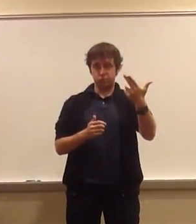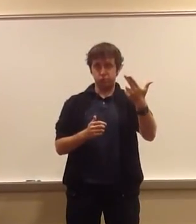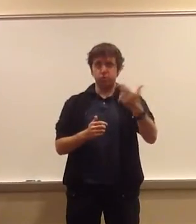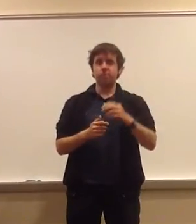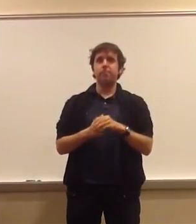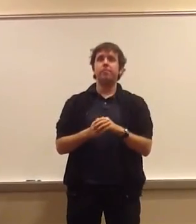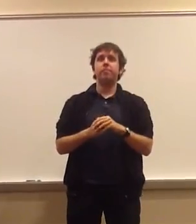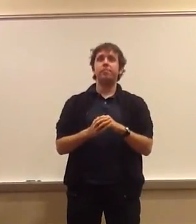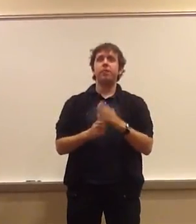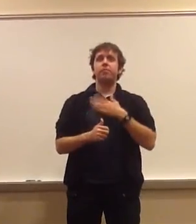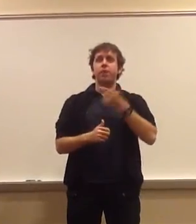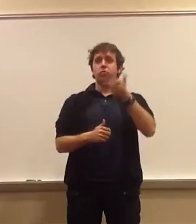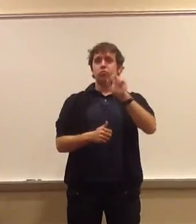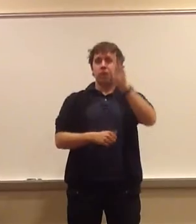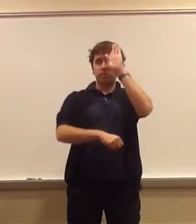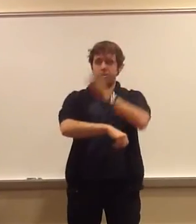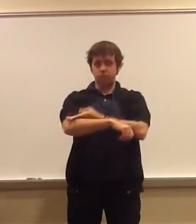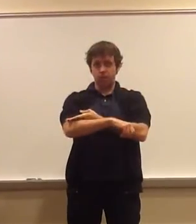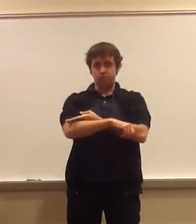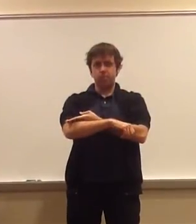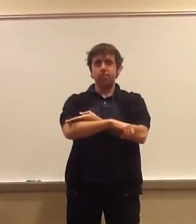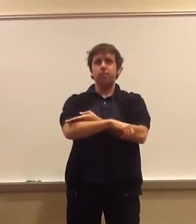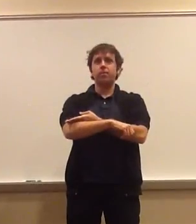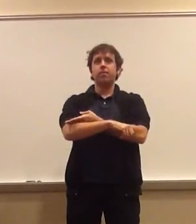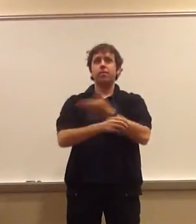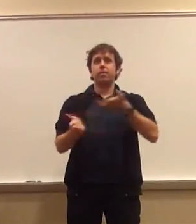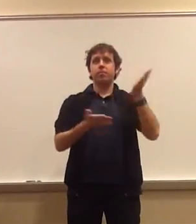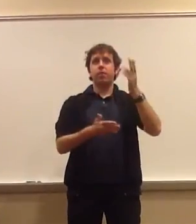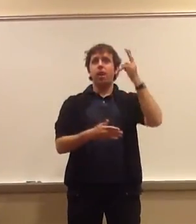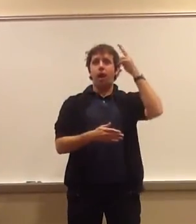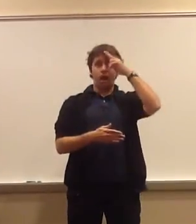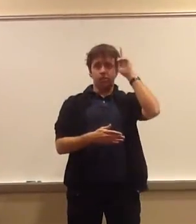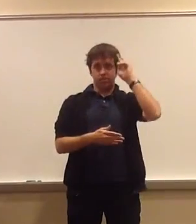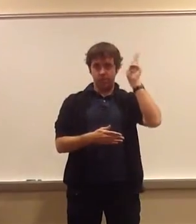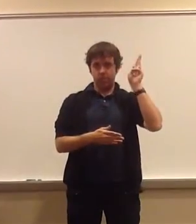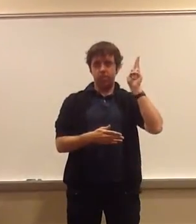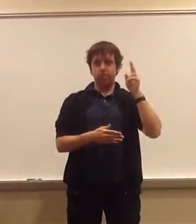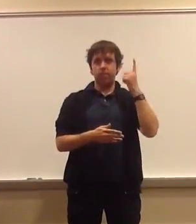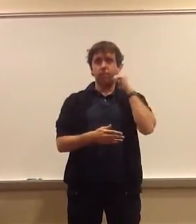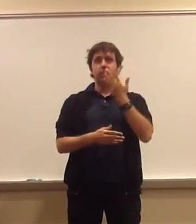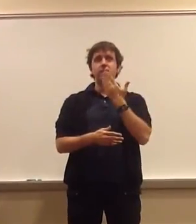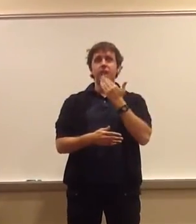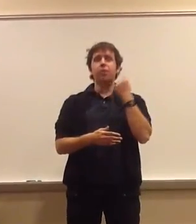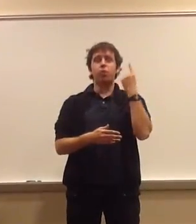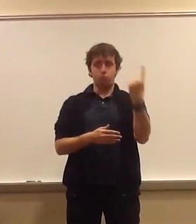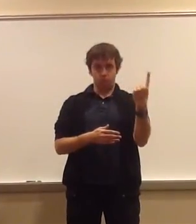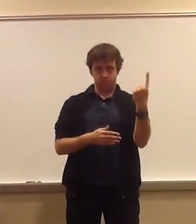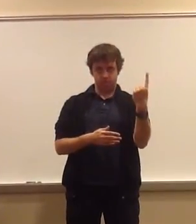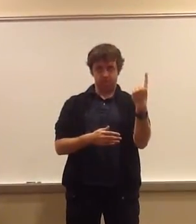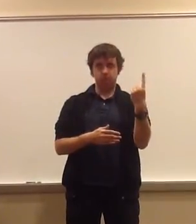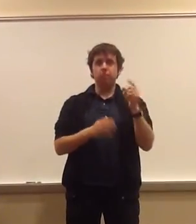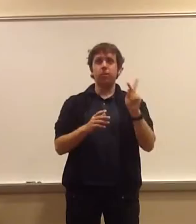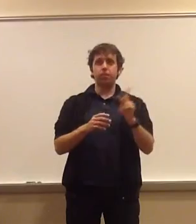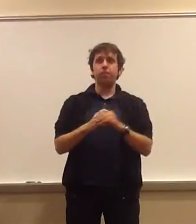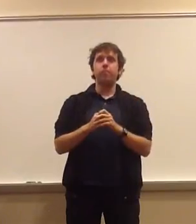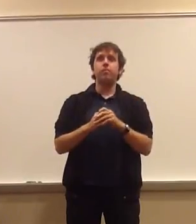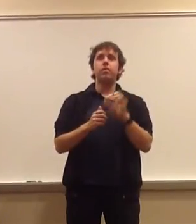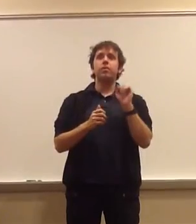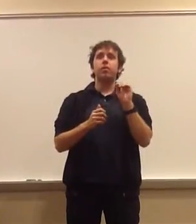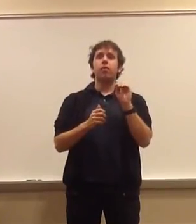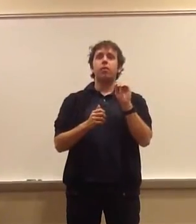Last March, my grandson was taken to the hospital with type